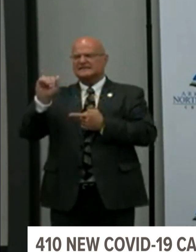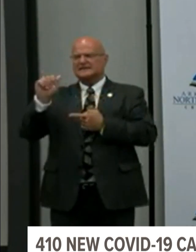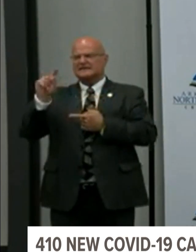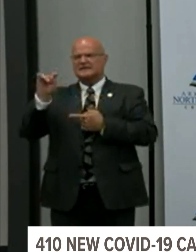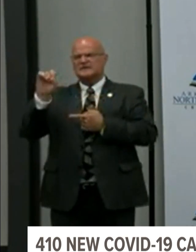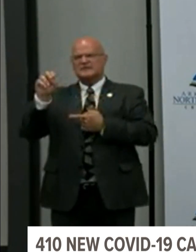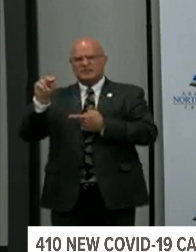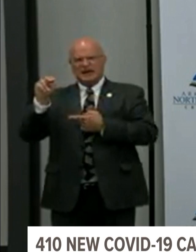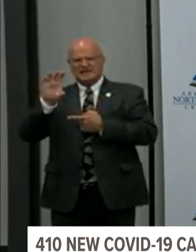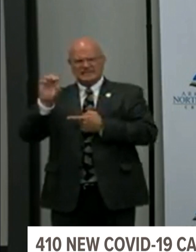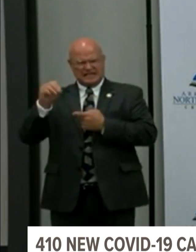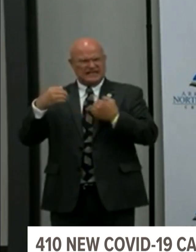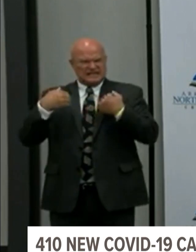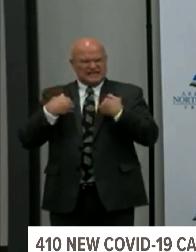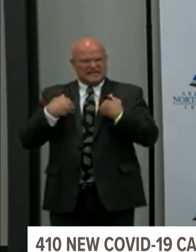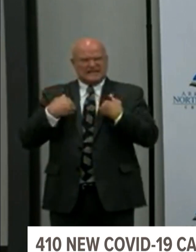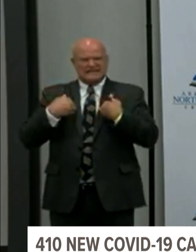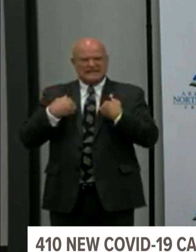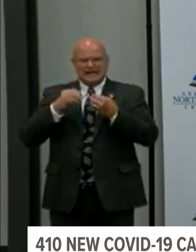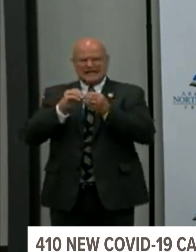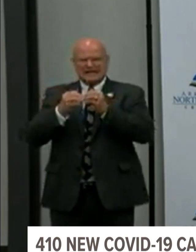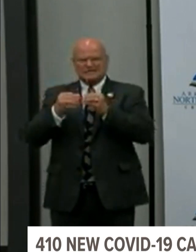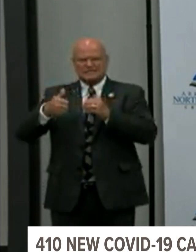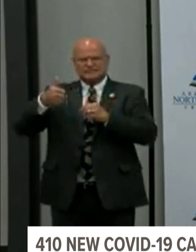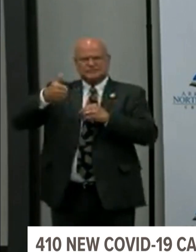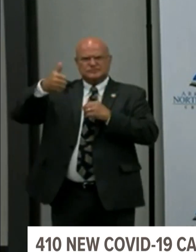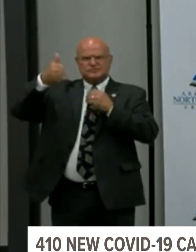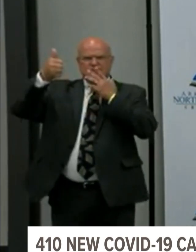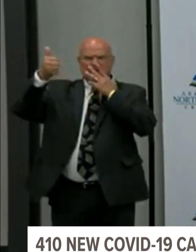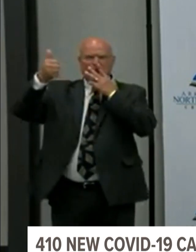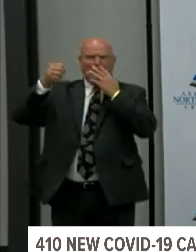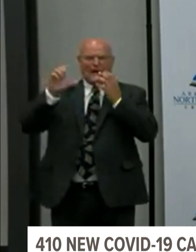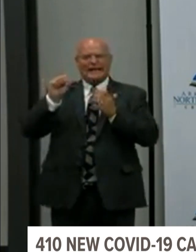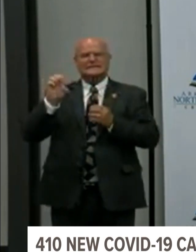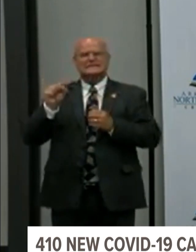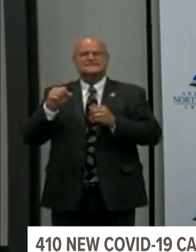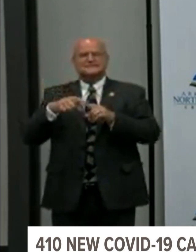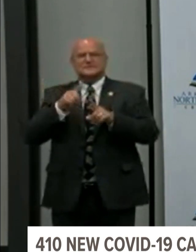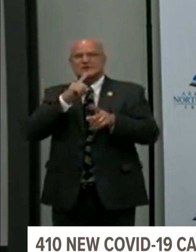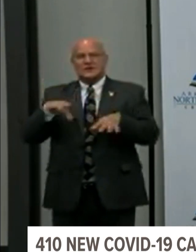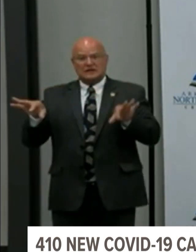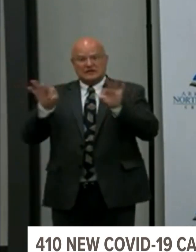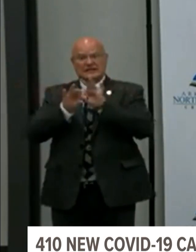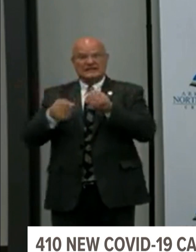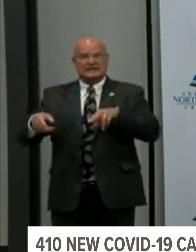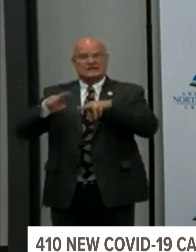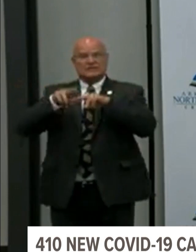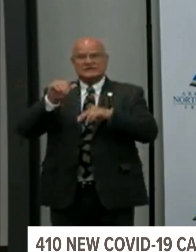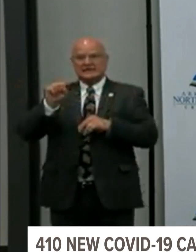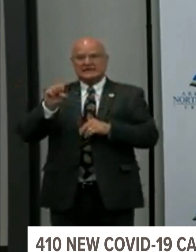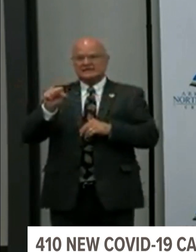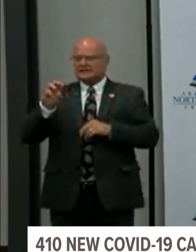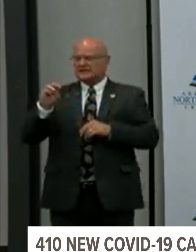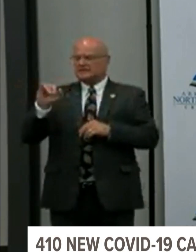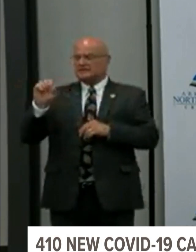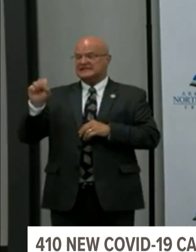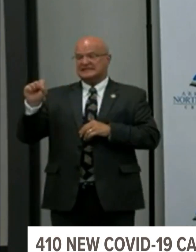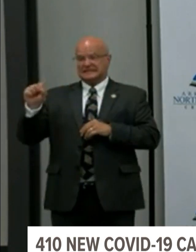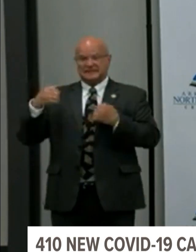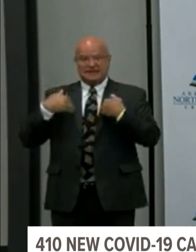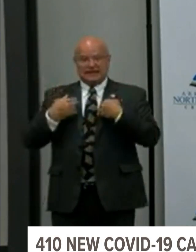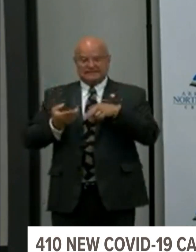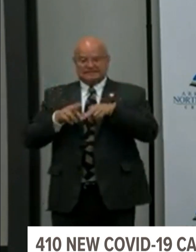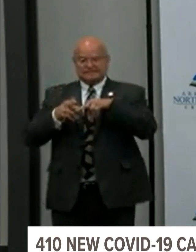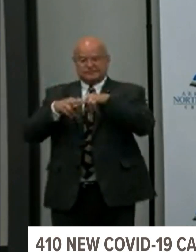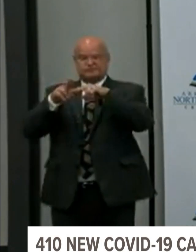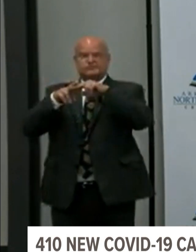couple days have had a large increase in cases, relatively large increase in cases. Mississippi County